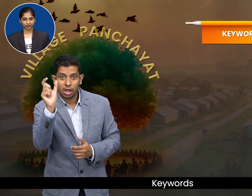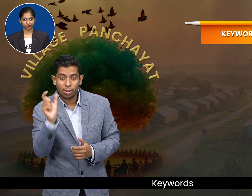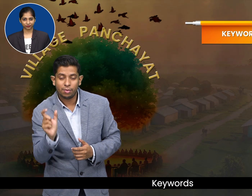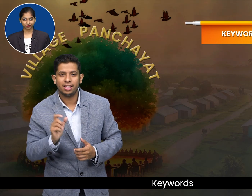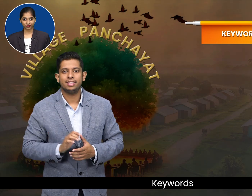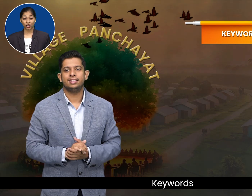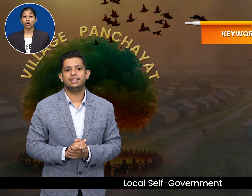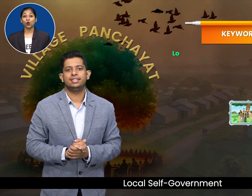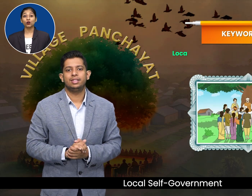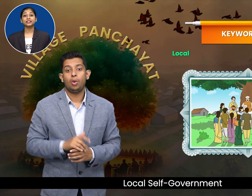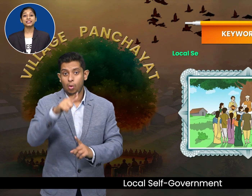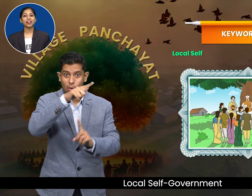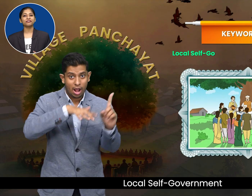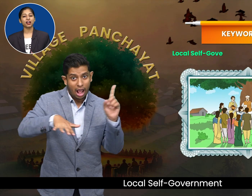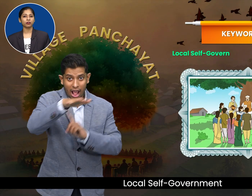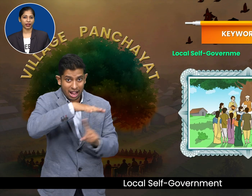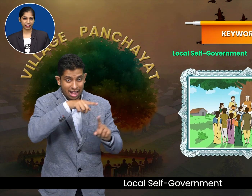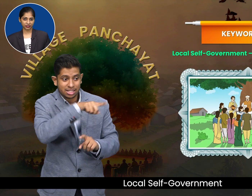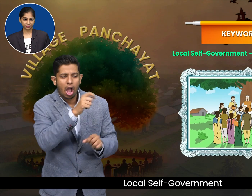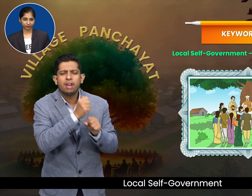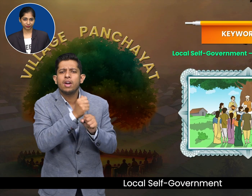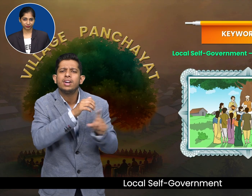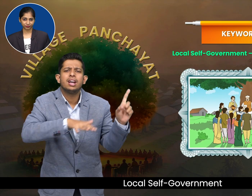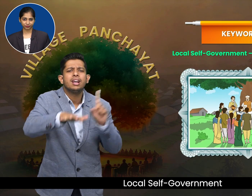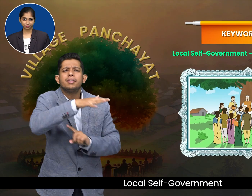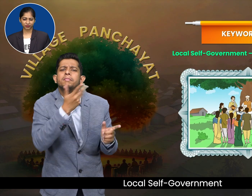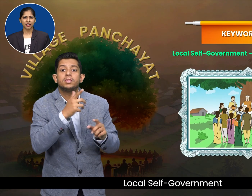Keywords. Local self-government.